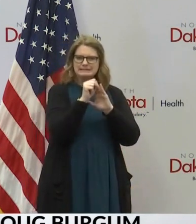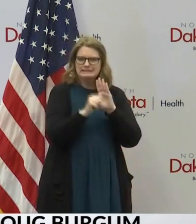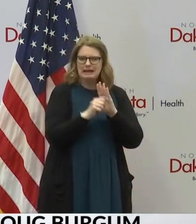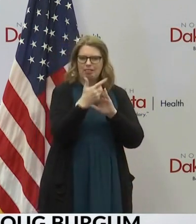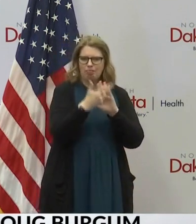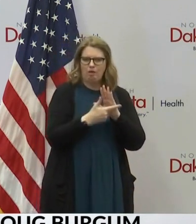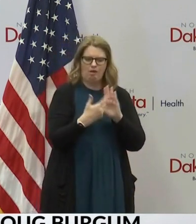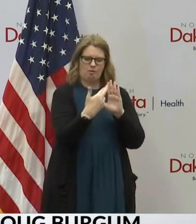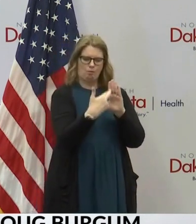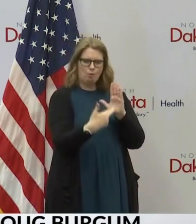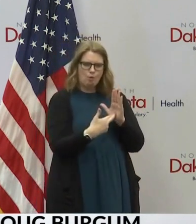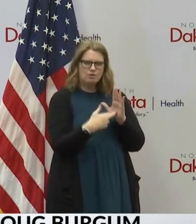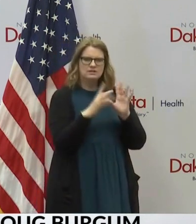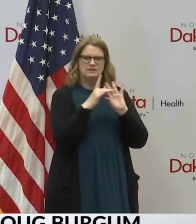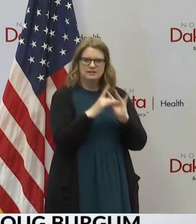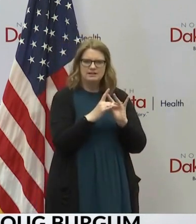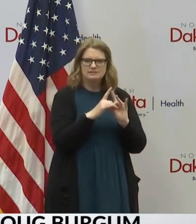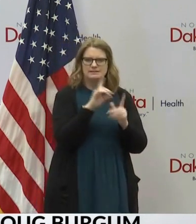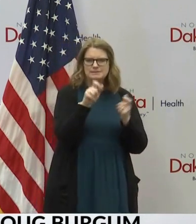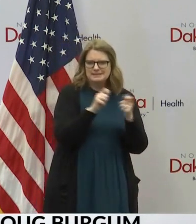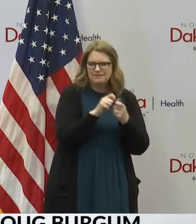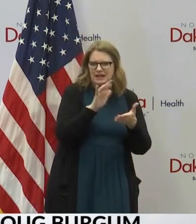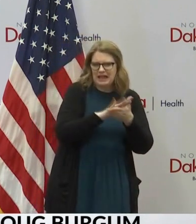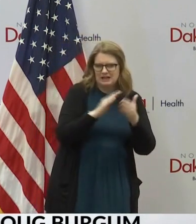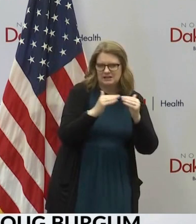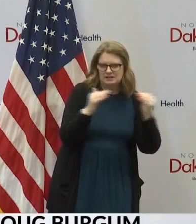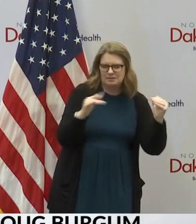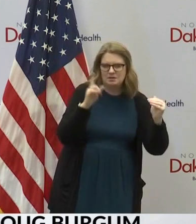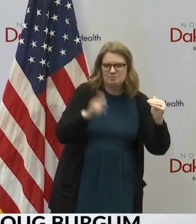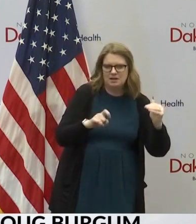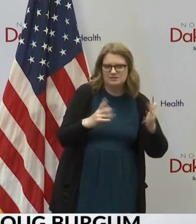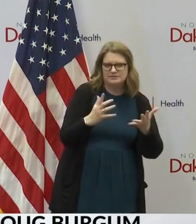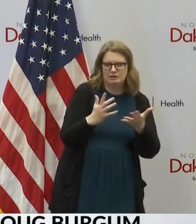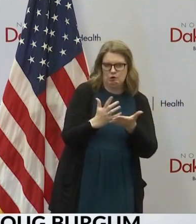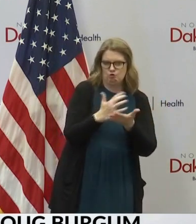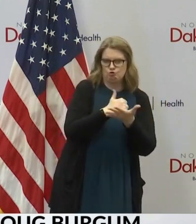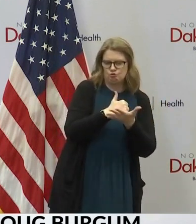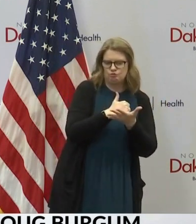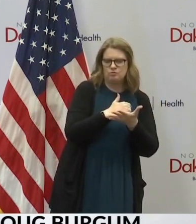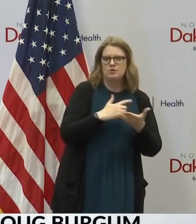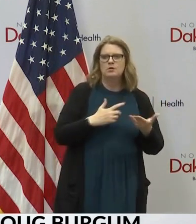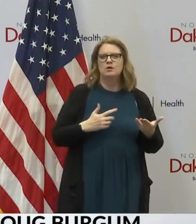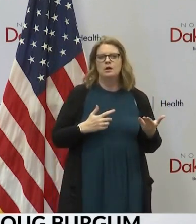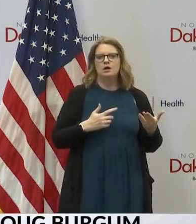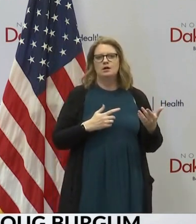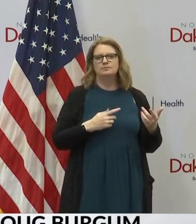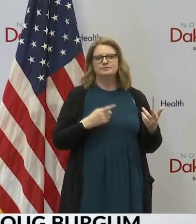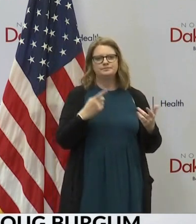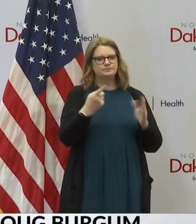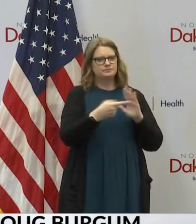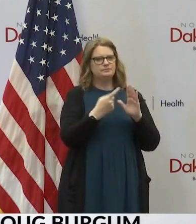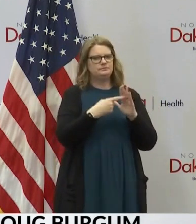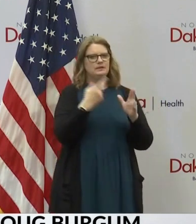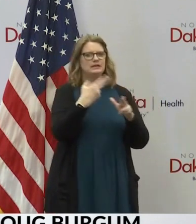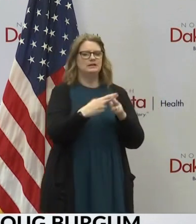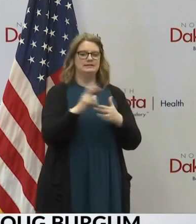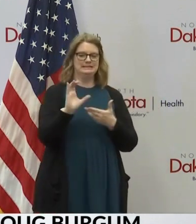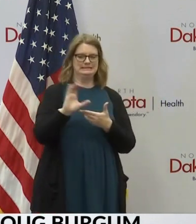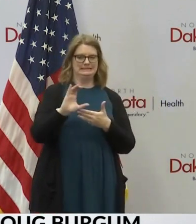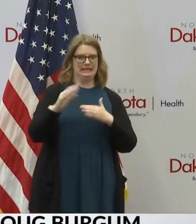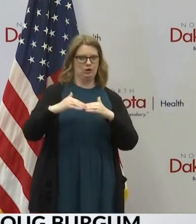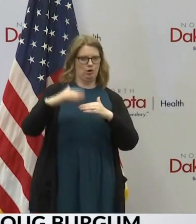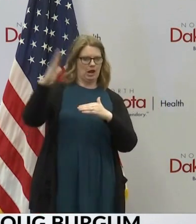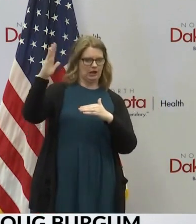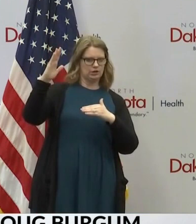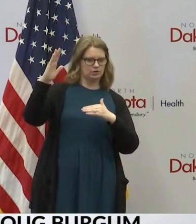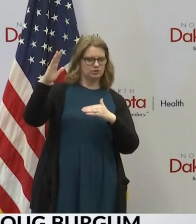terms of what academic levels they had to have, and as they and this is sometimes called the C or higher, related